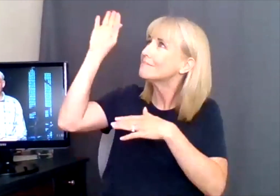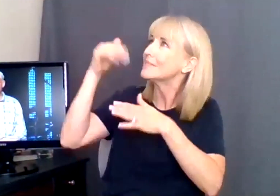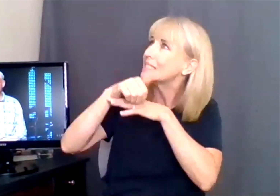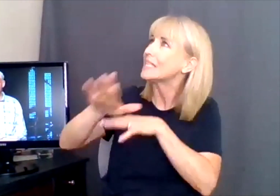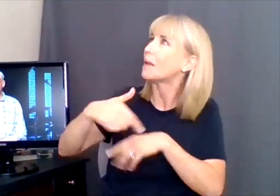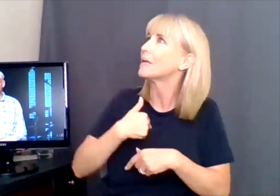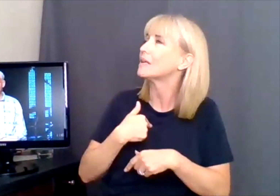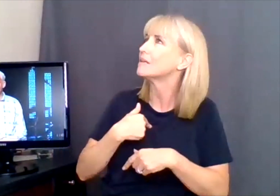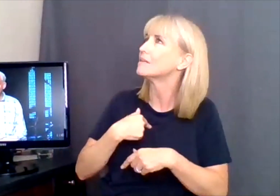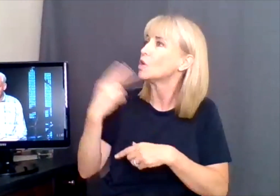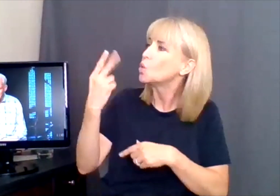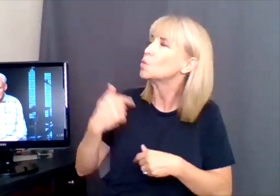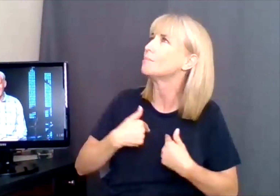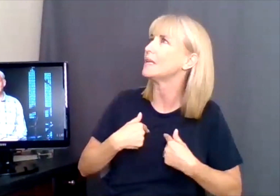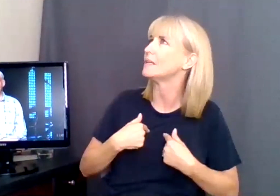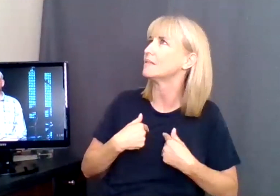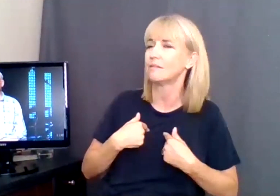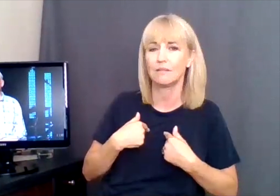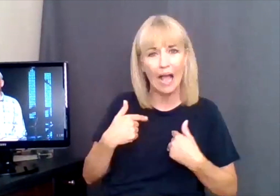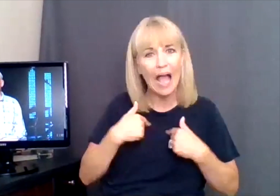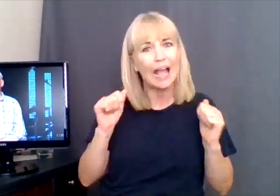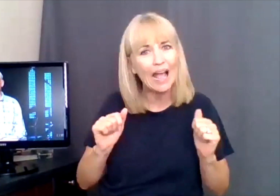difference? If we were to do that,